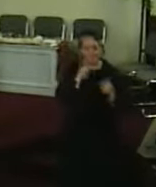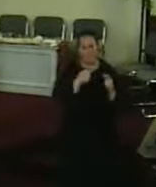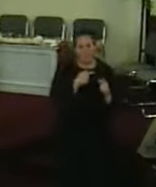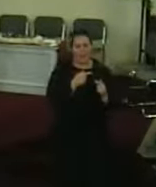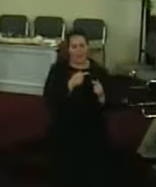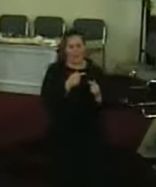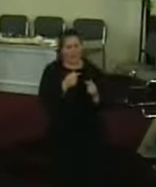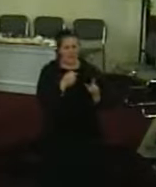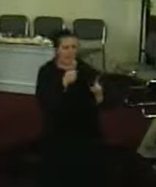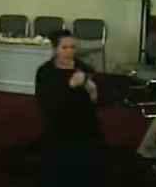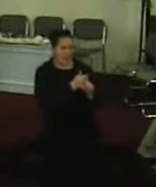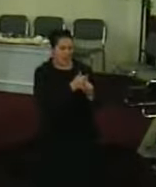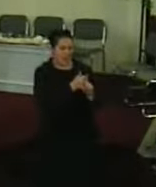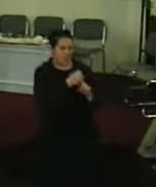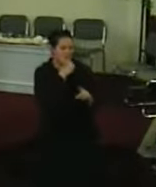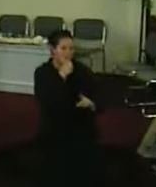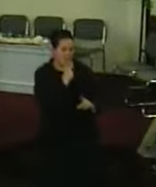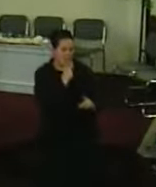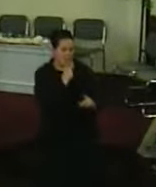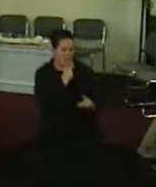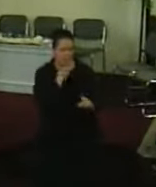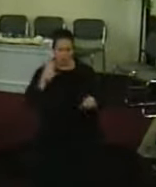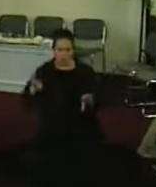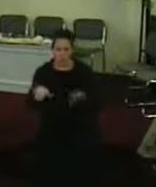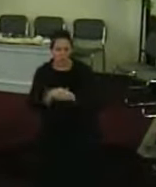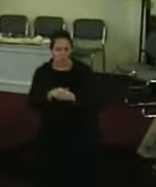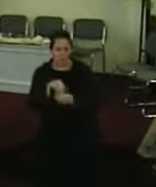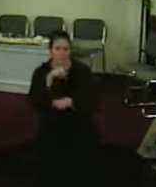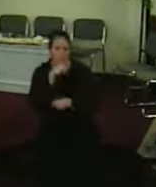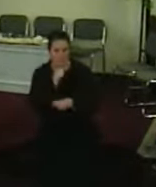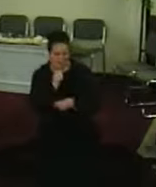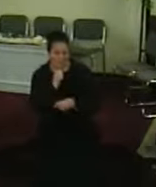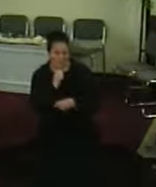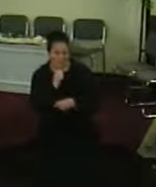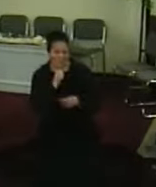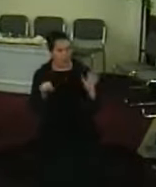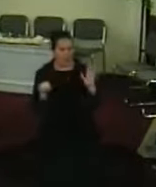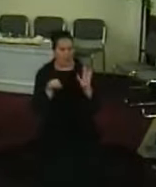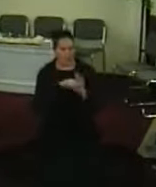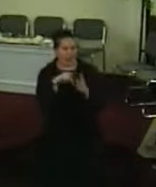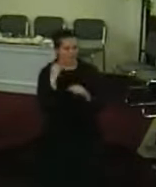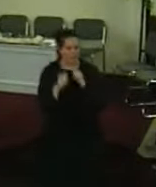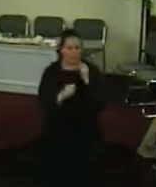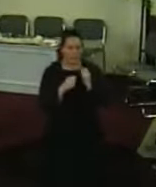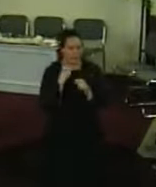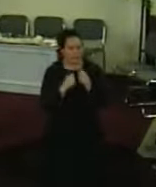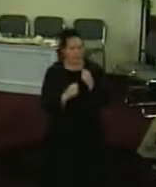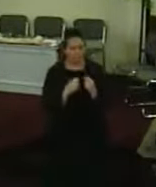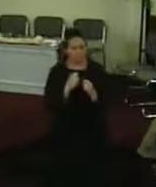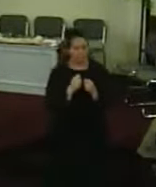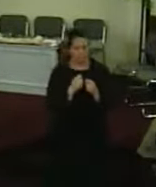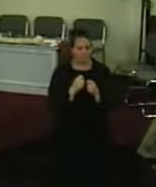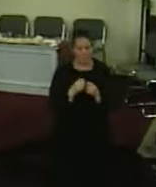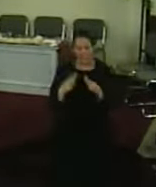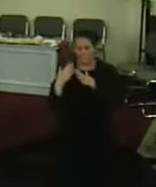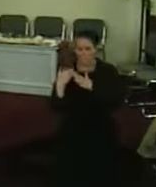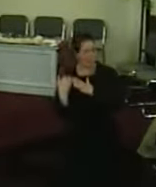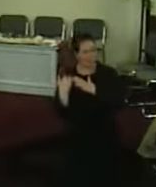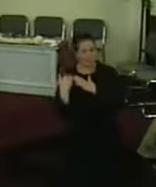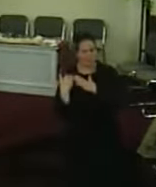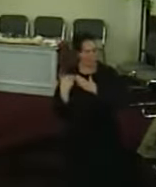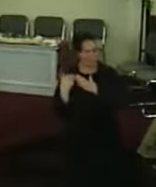and all the negativity, he didn't carry around, and he refused to